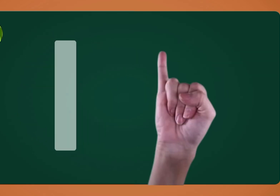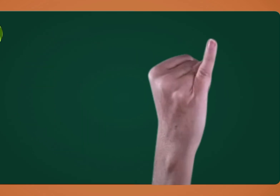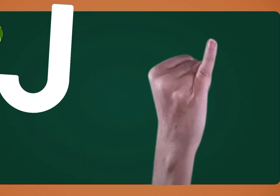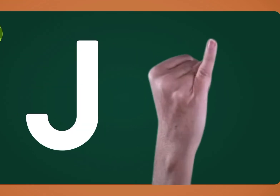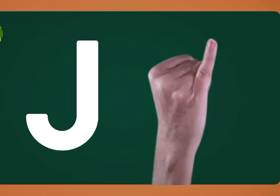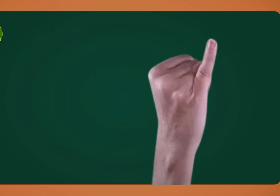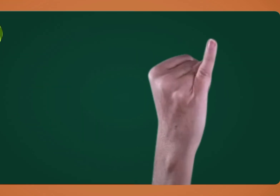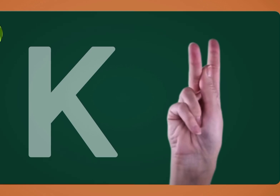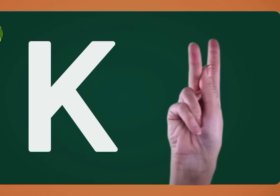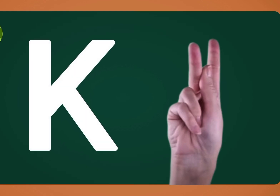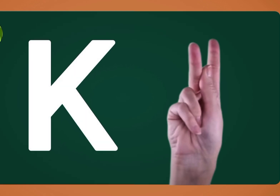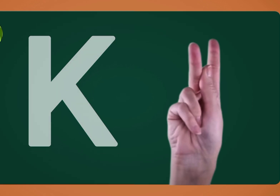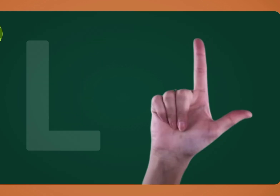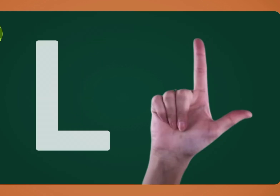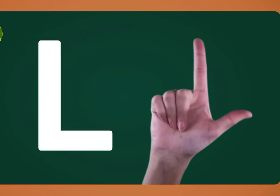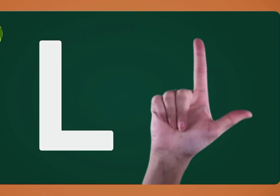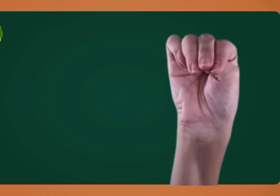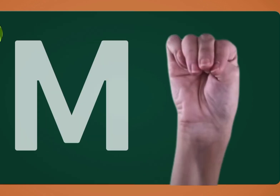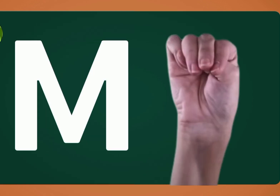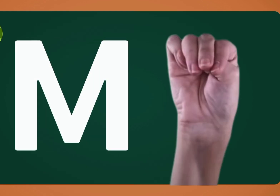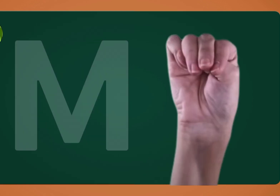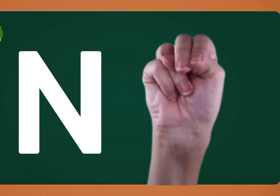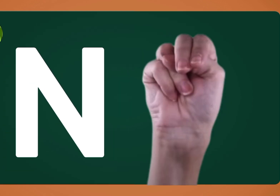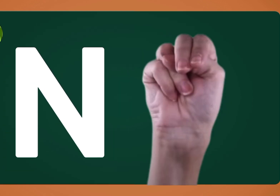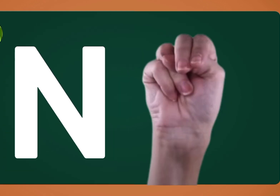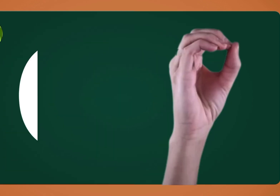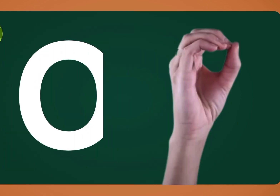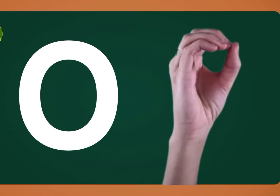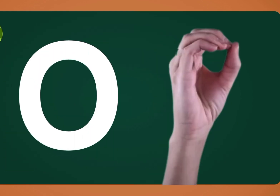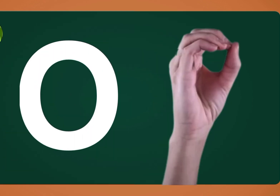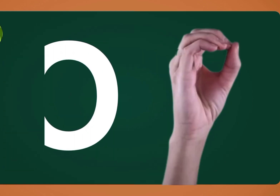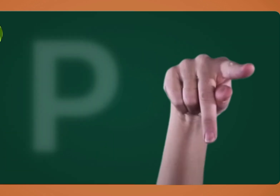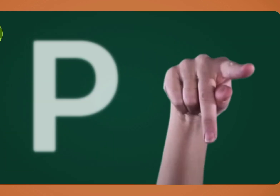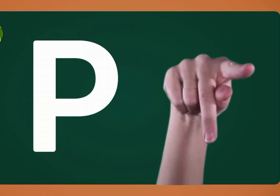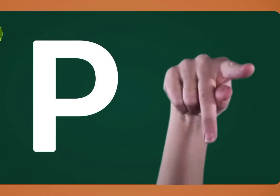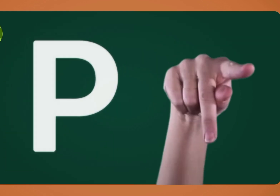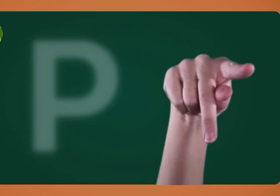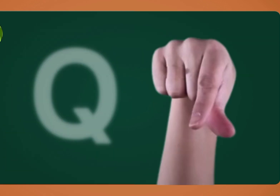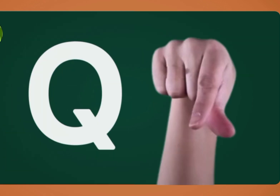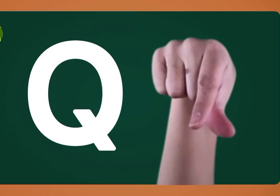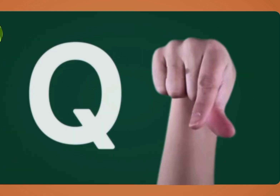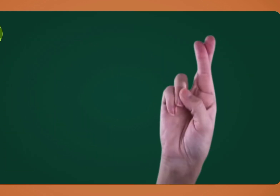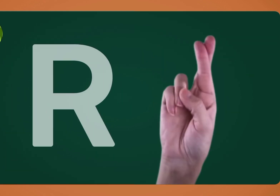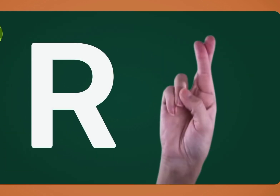J, K, L, M, N, O, P, Q, R,